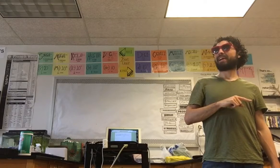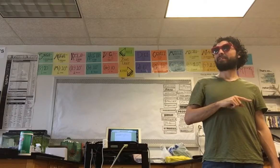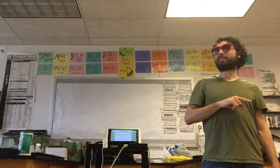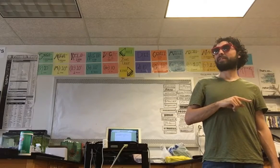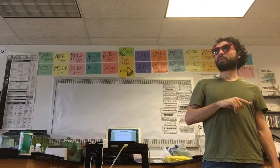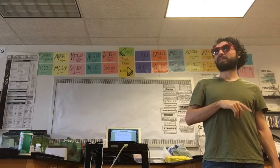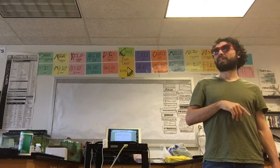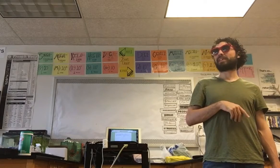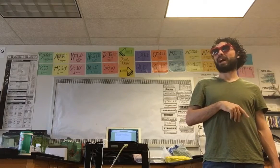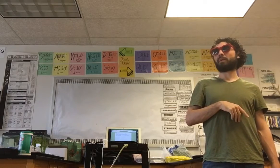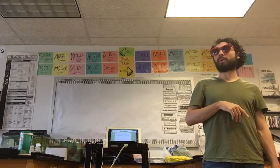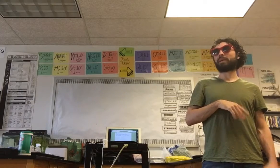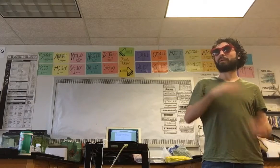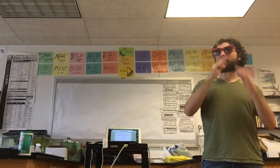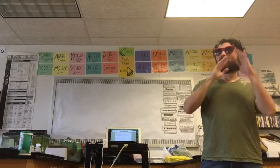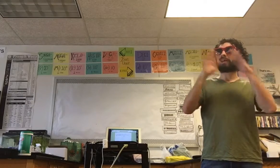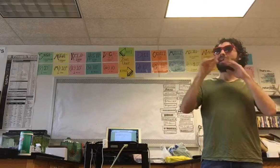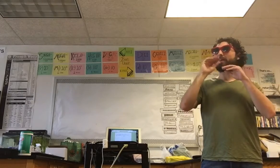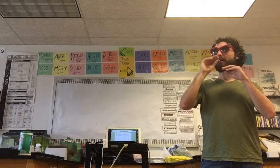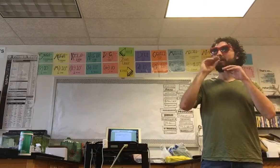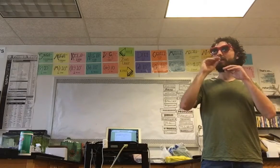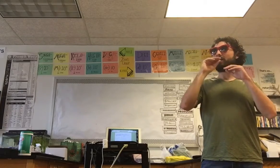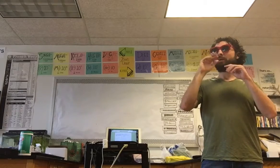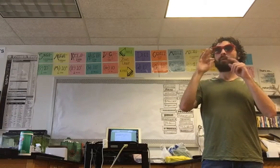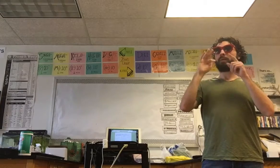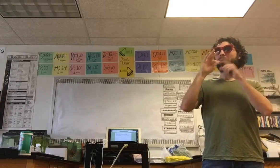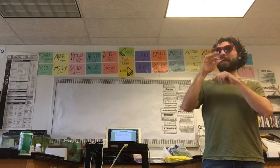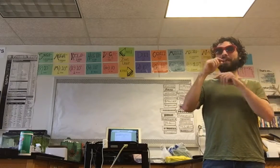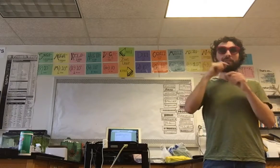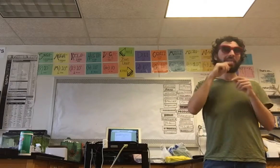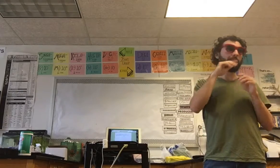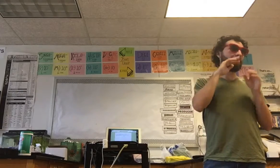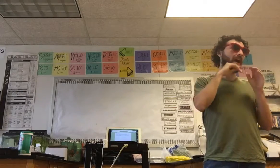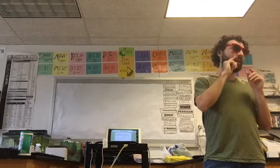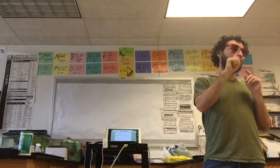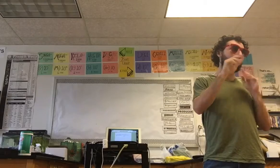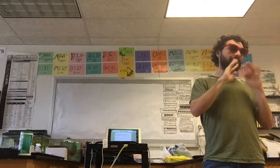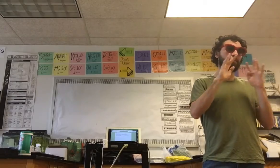Guys, this quiz is not working with talking. We can't be talking.